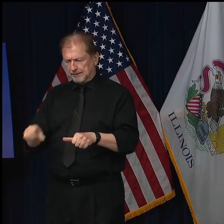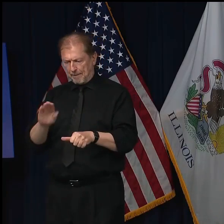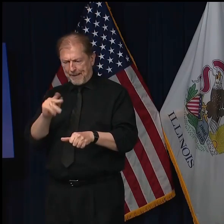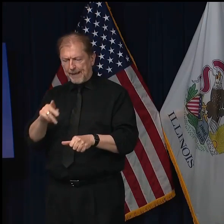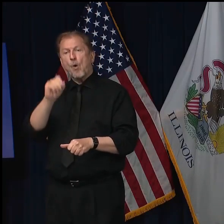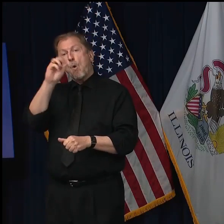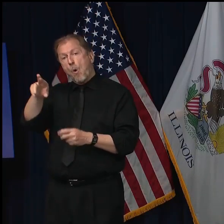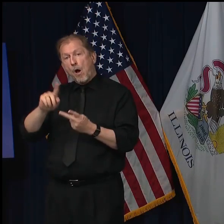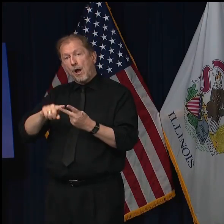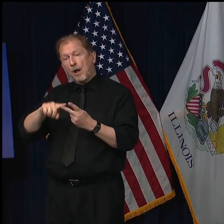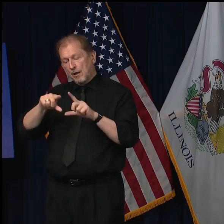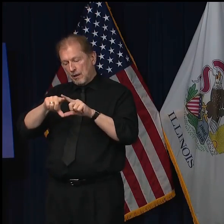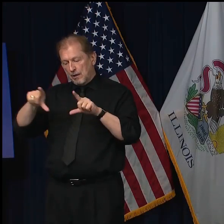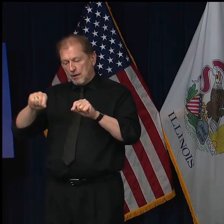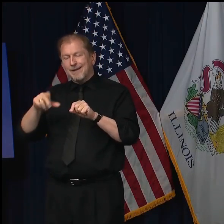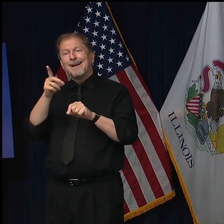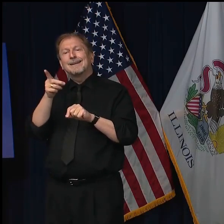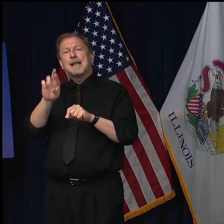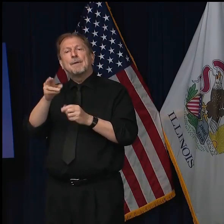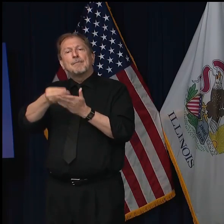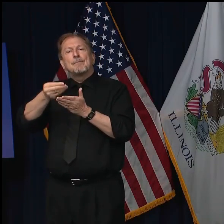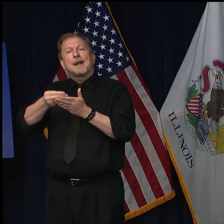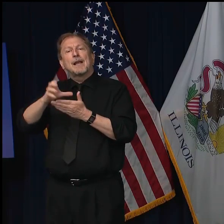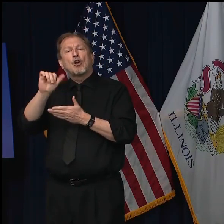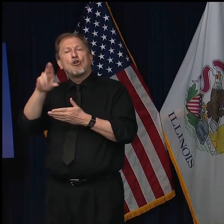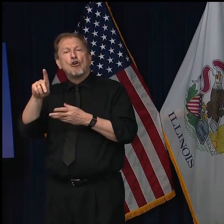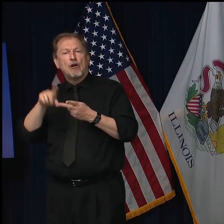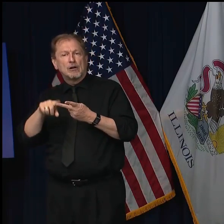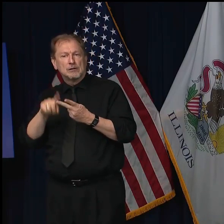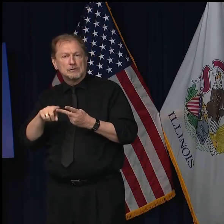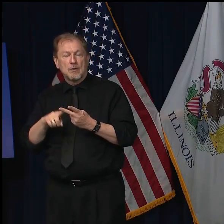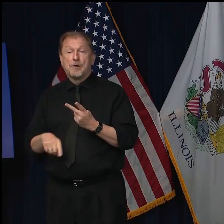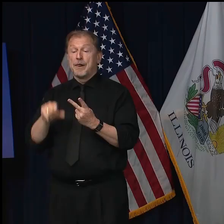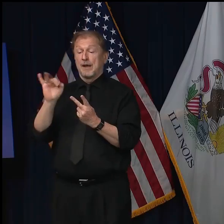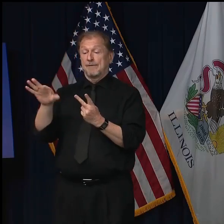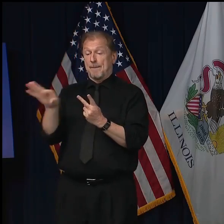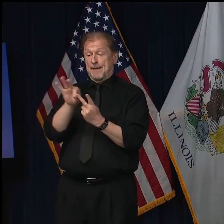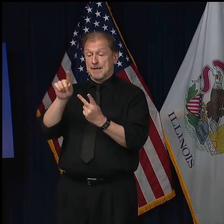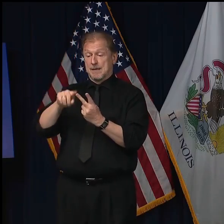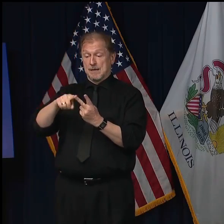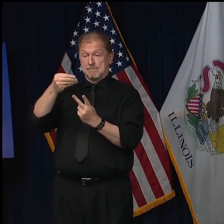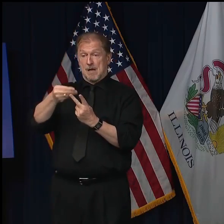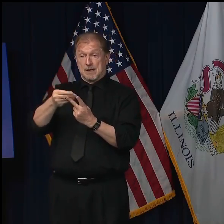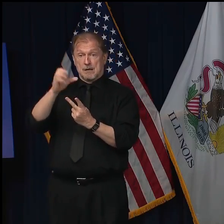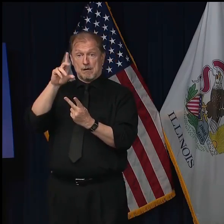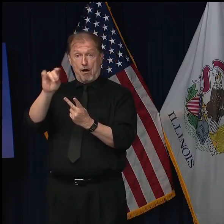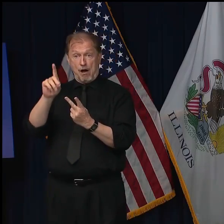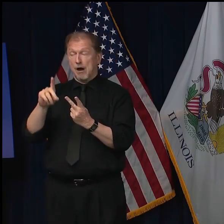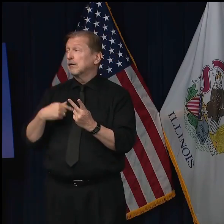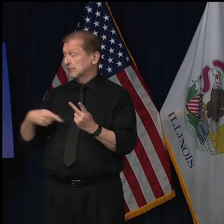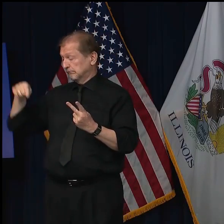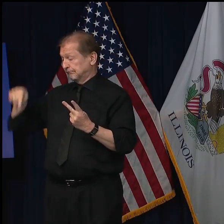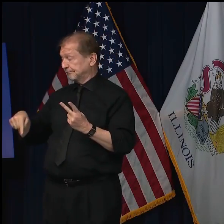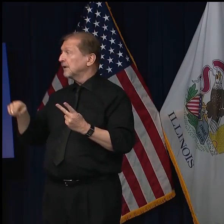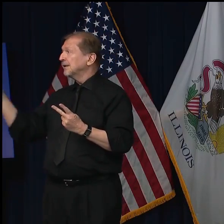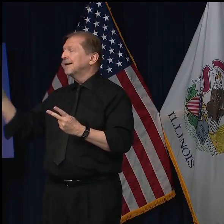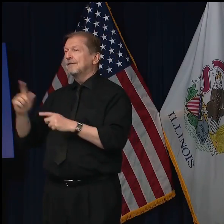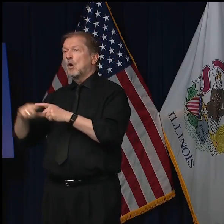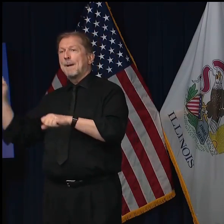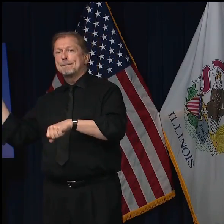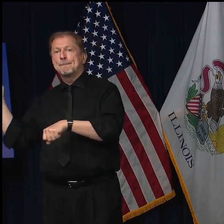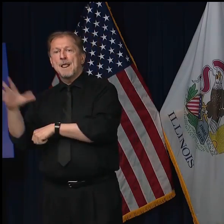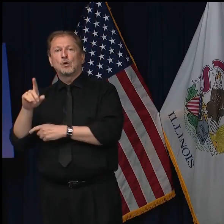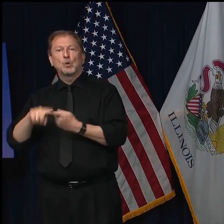card onto which their benefits will be loaded. For those who choose the debit card, which can take up to 1 to 2 weeks to arrive in